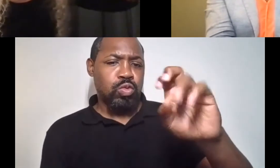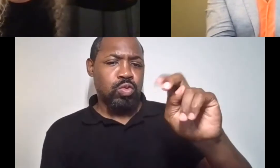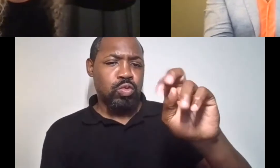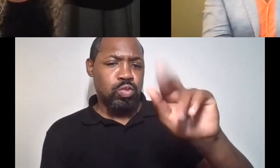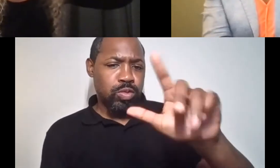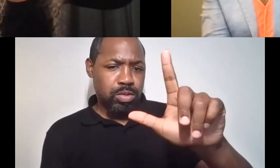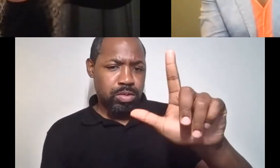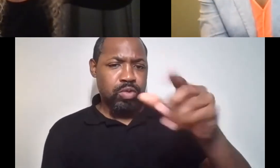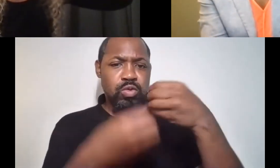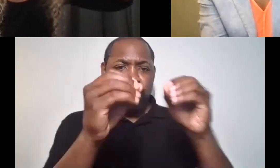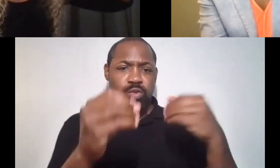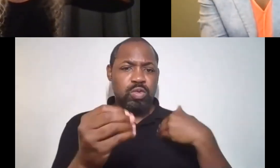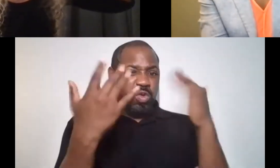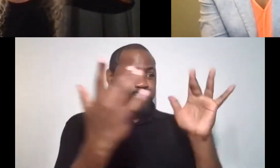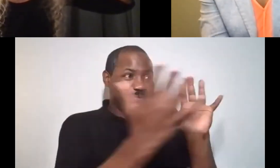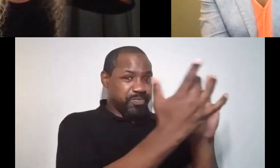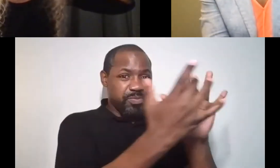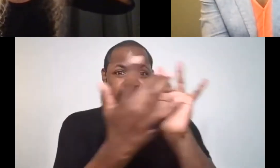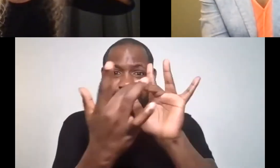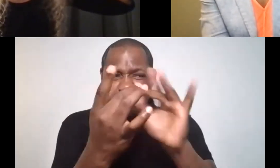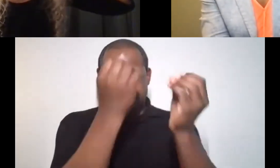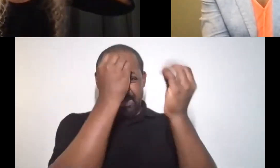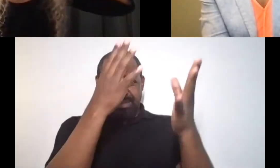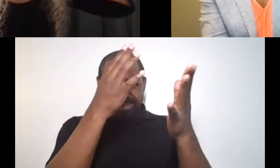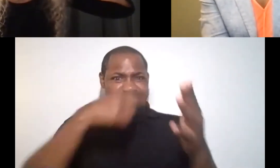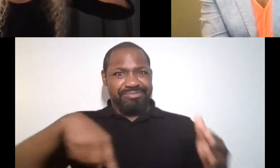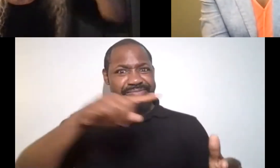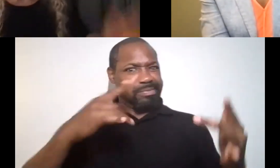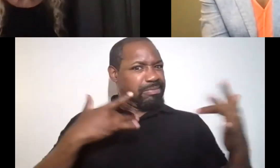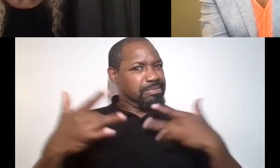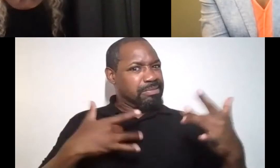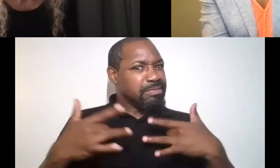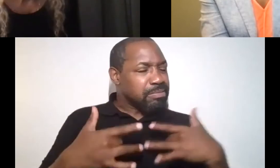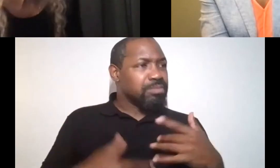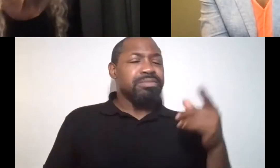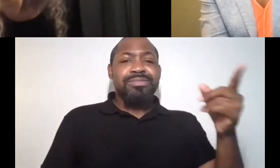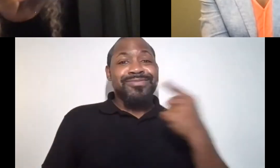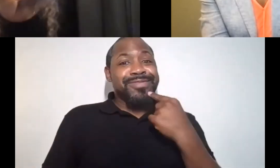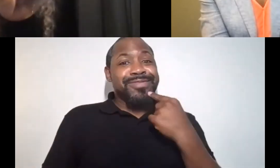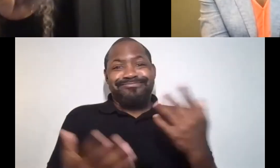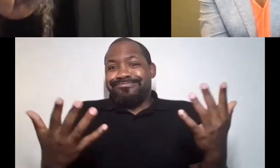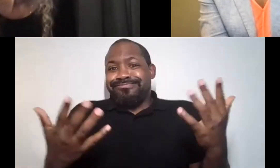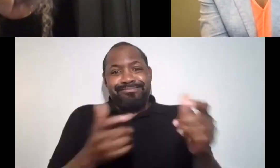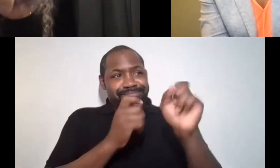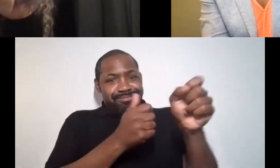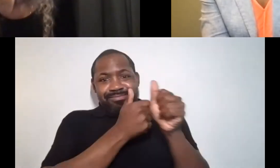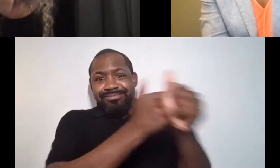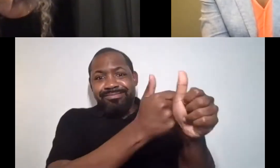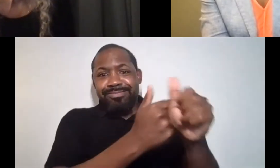Office of Attorney General. I reached out to them as well, with sharing our concerns, and they said